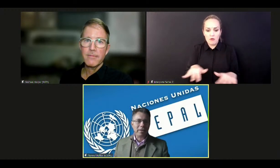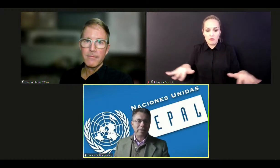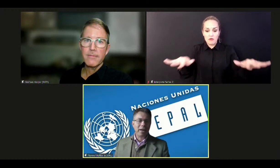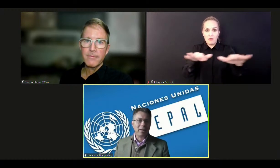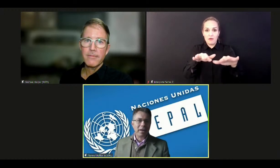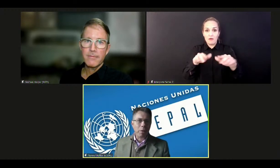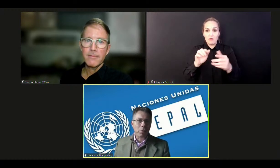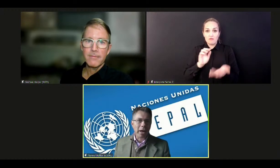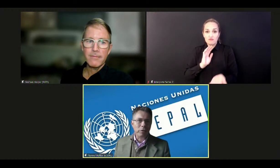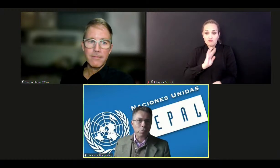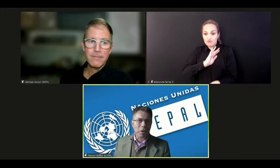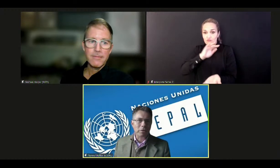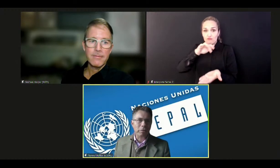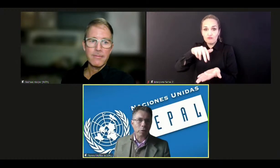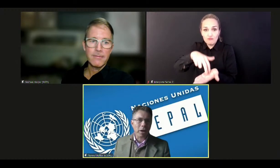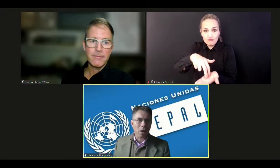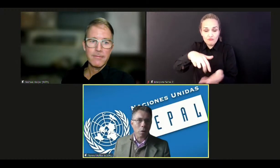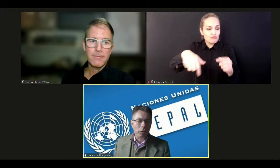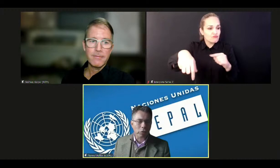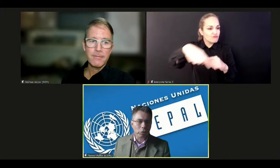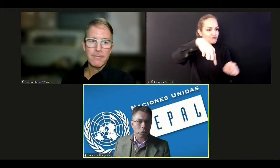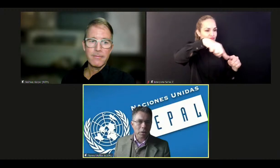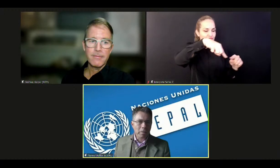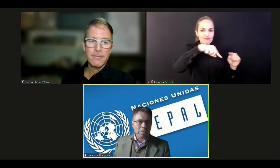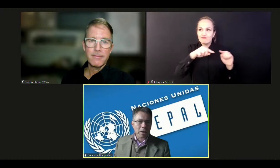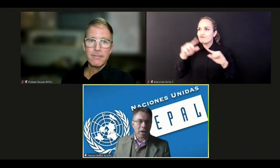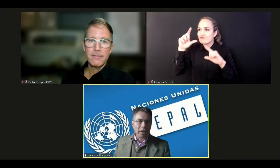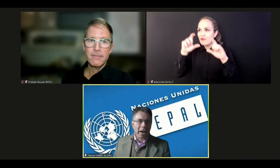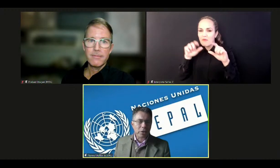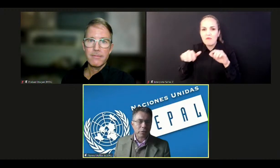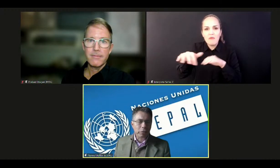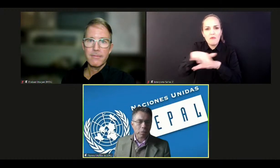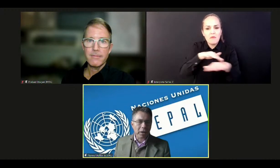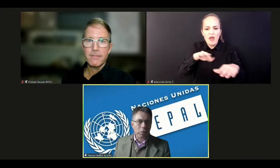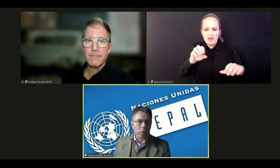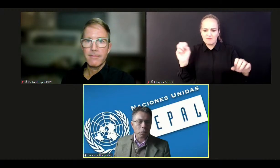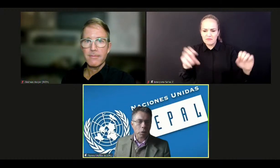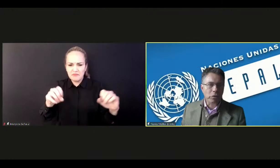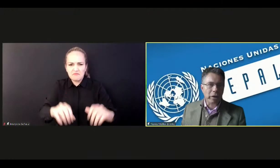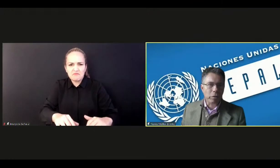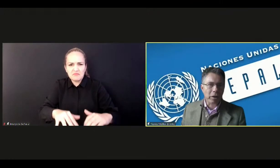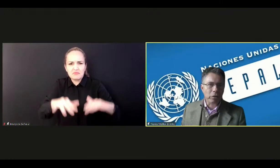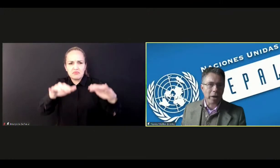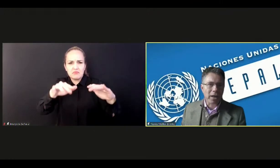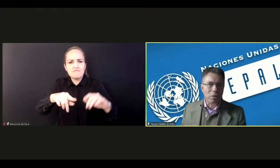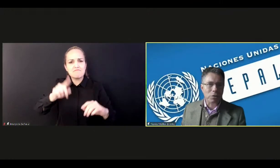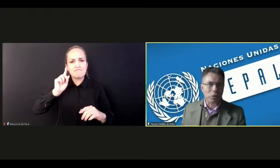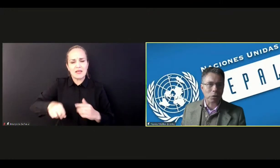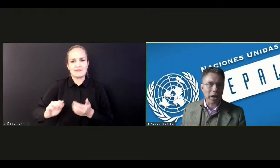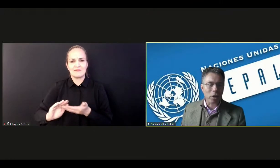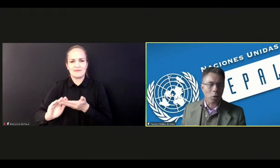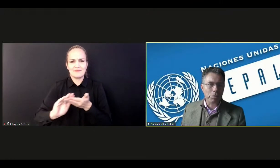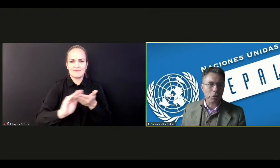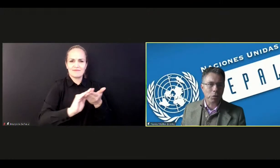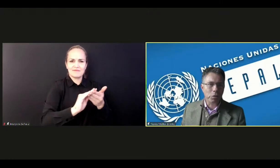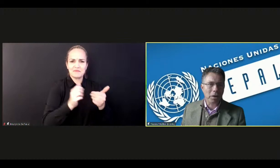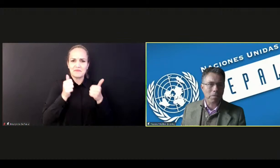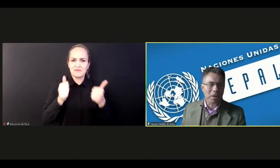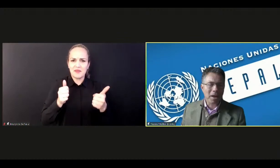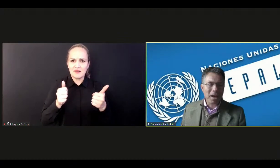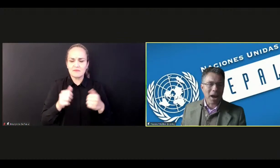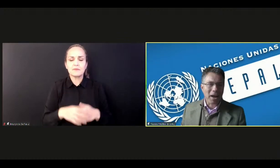you for that. And I would like to pass the floor now on to Nex from the World Travel and Trade Council. I hope